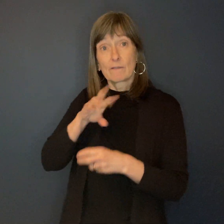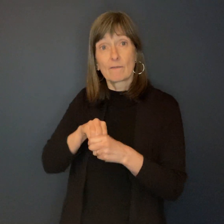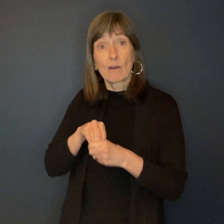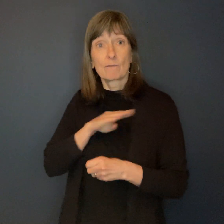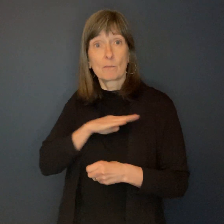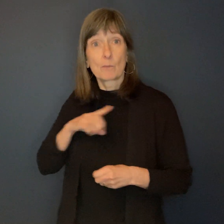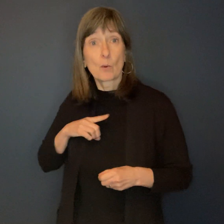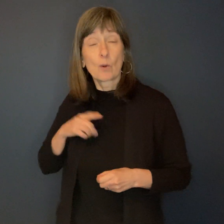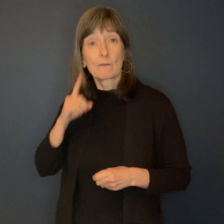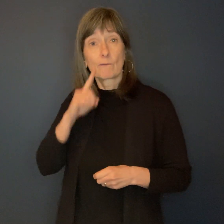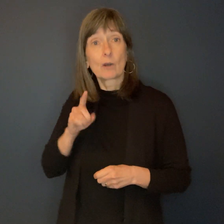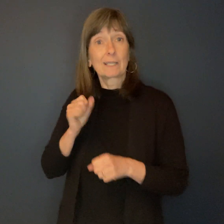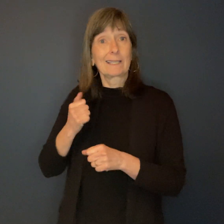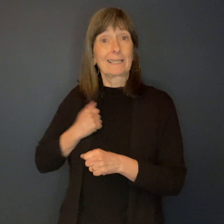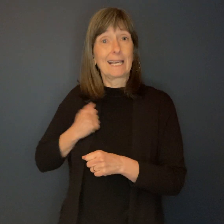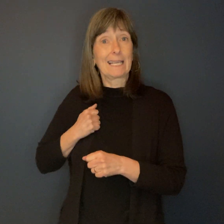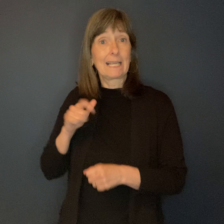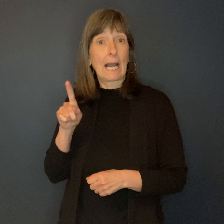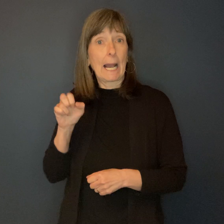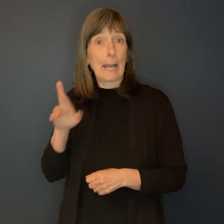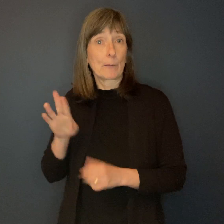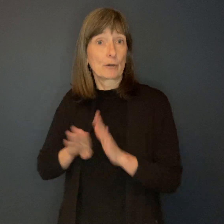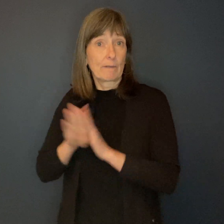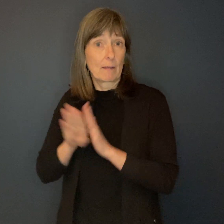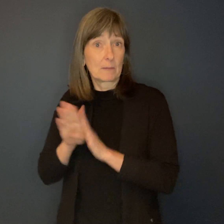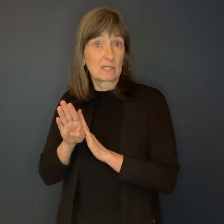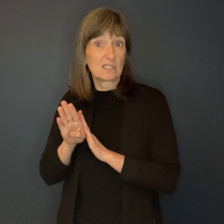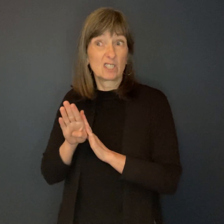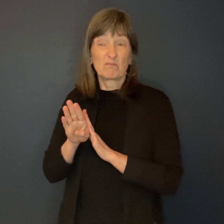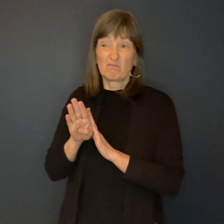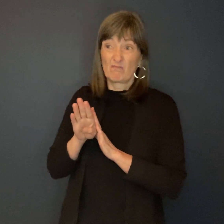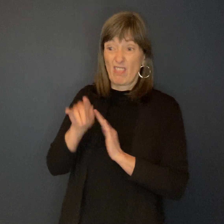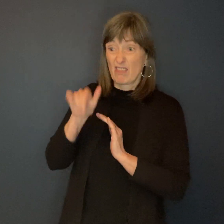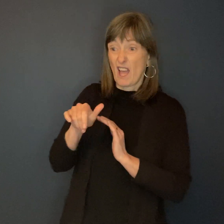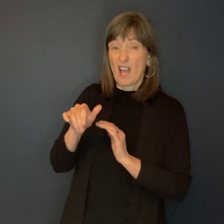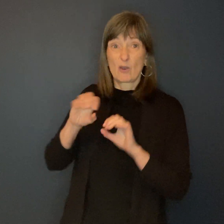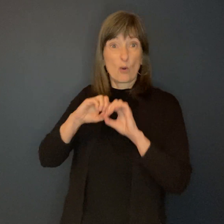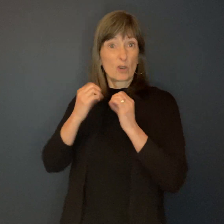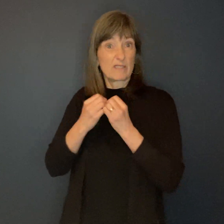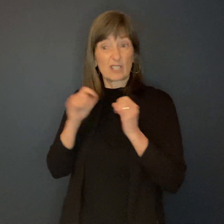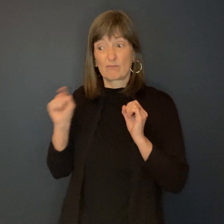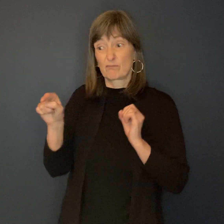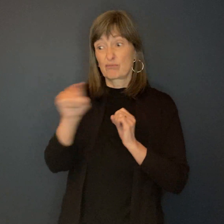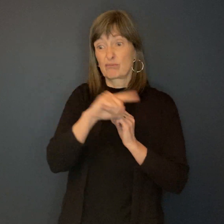which had 26 national organizations of persons with disabilities as a part of that process.